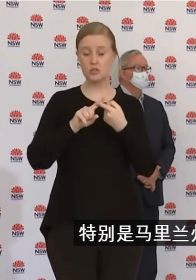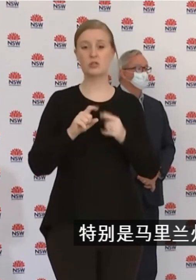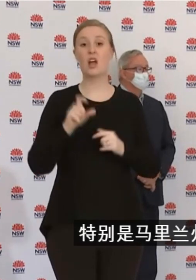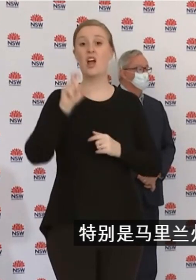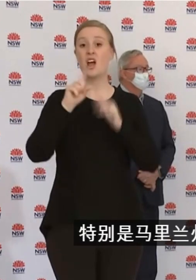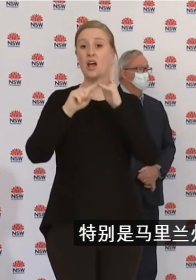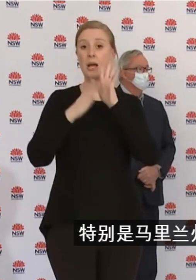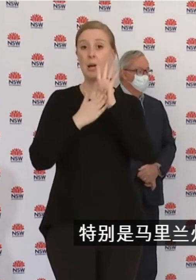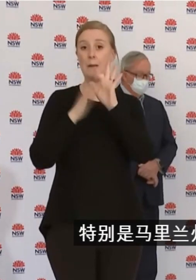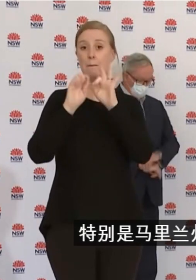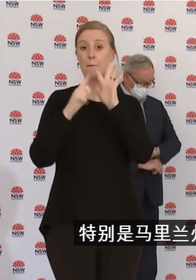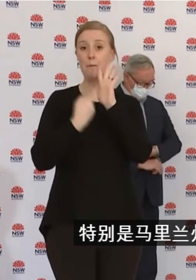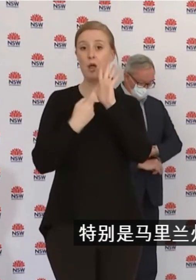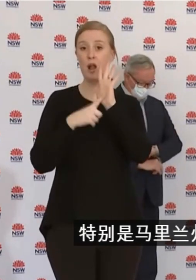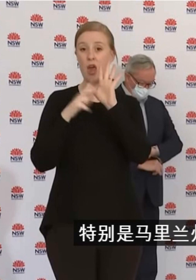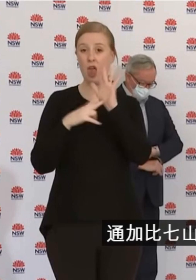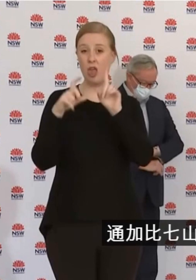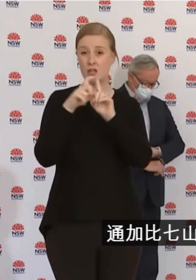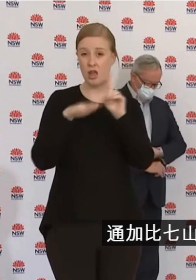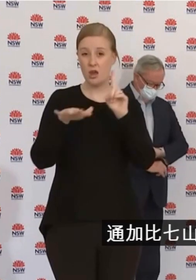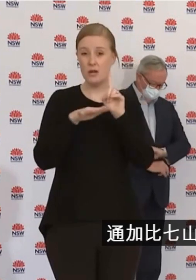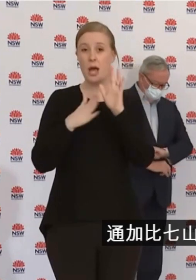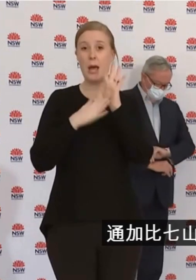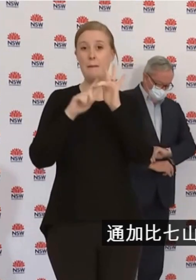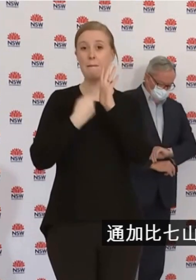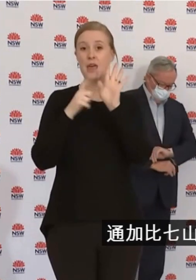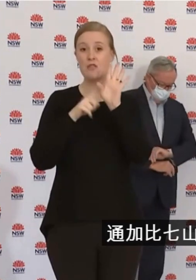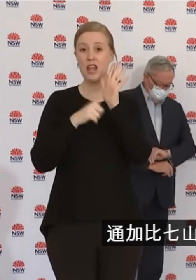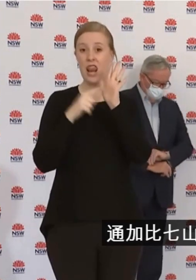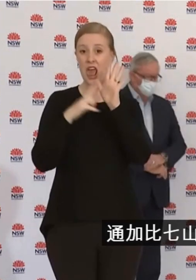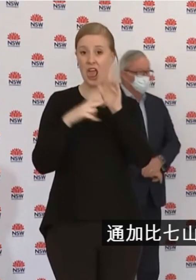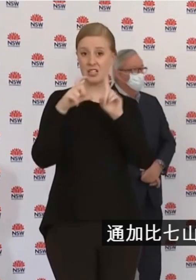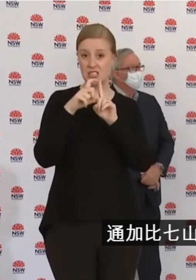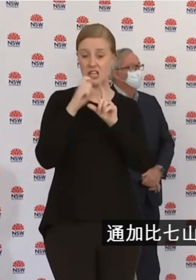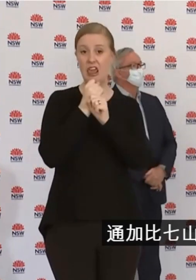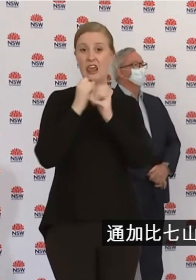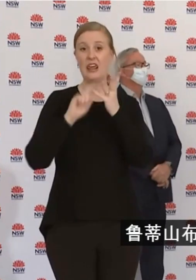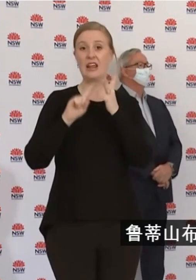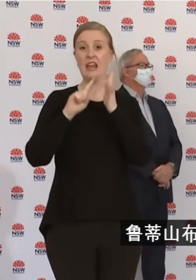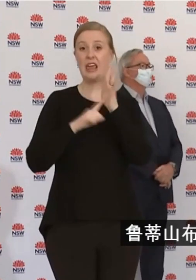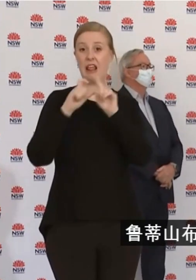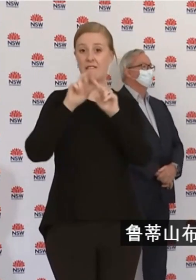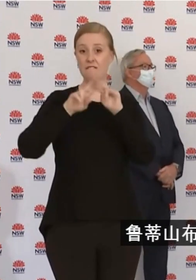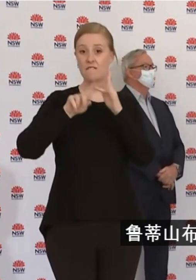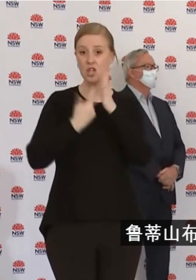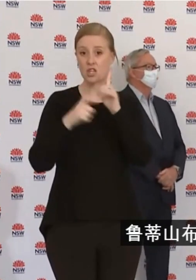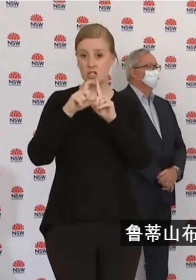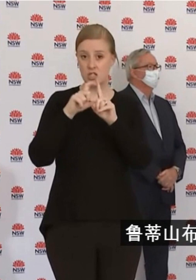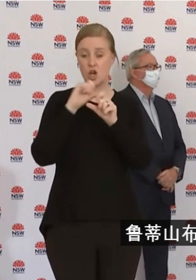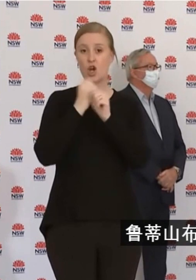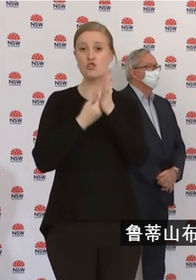particularly Merrylands, Guildford and Greystanes, Toongabie, Seven Hills, Pendle Hill, Mount Druitt, Rooty Hill,